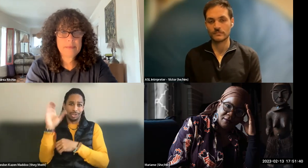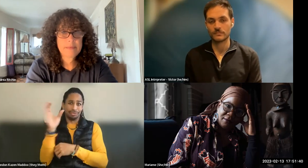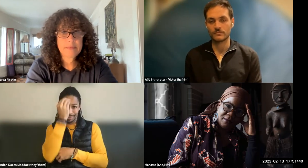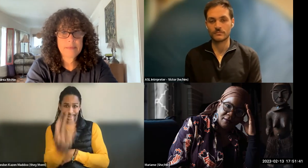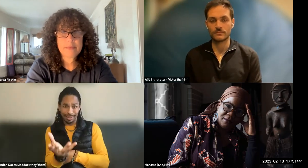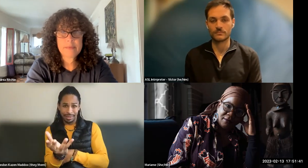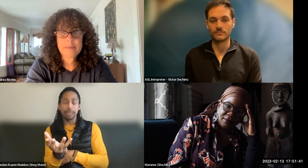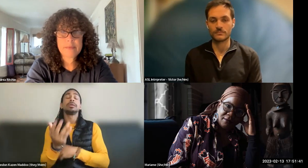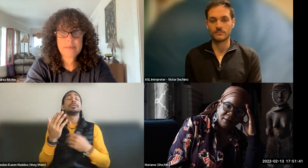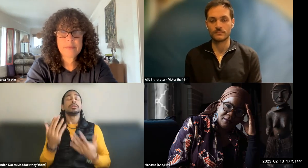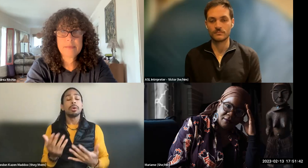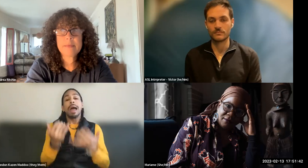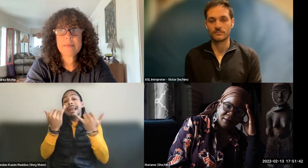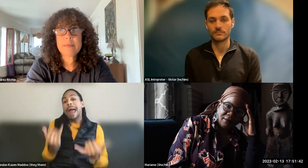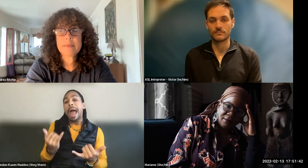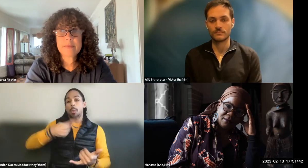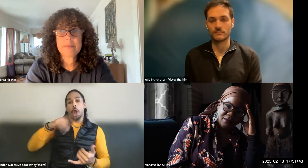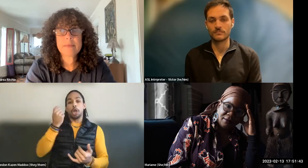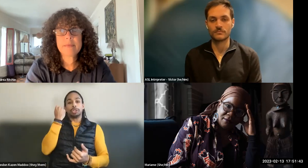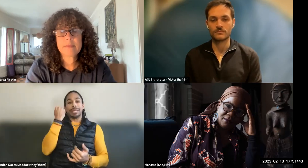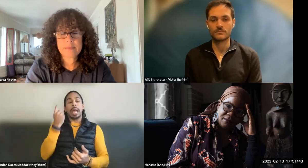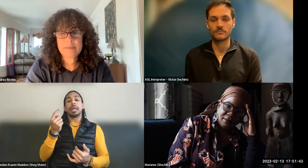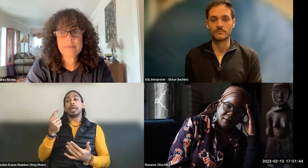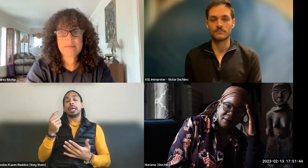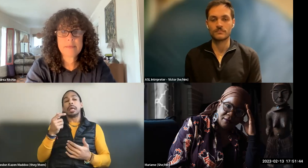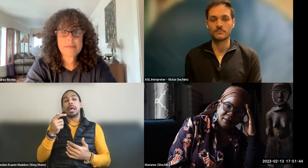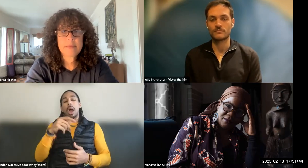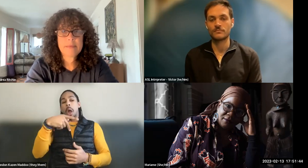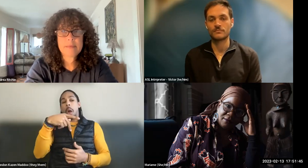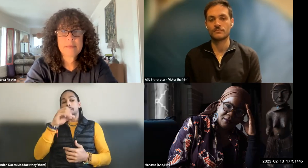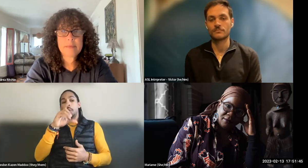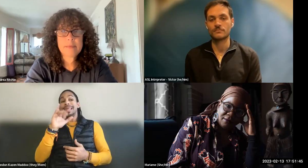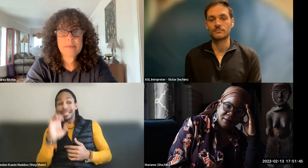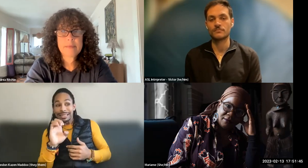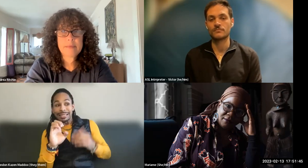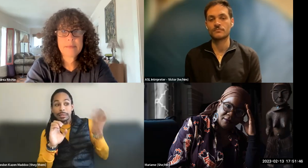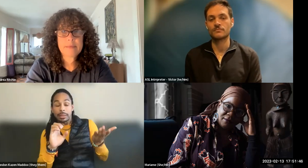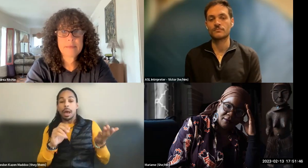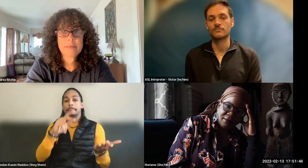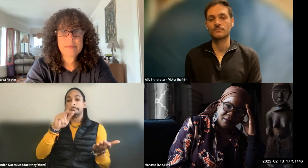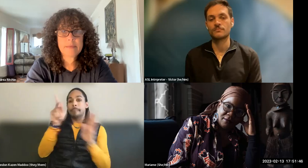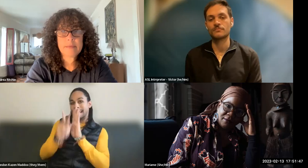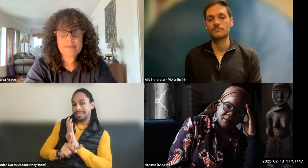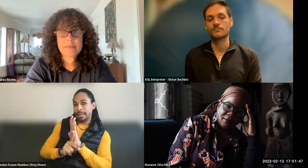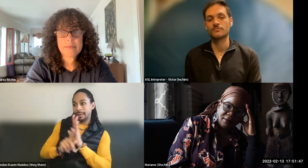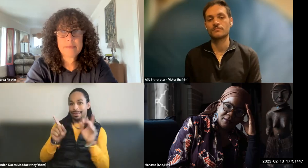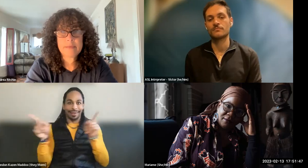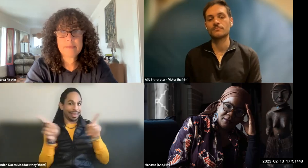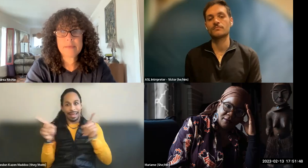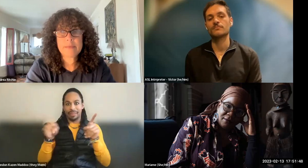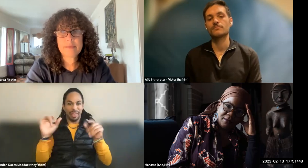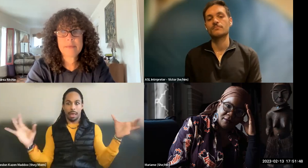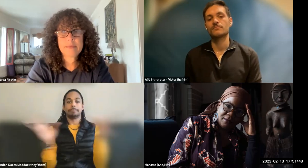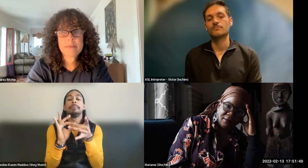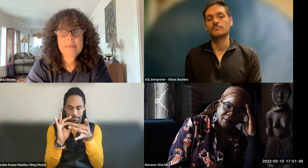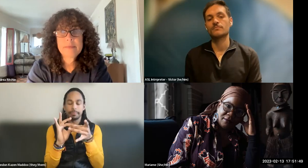and I understand to be policy. We would call policy police. That's what that connection is